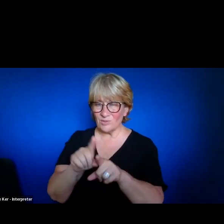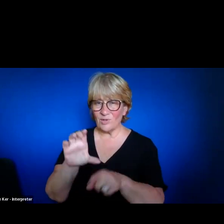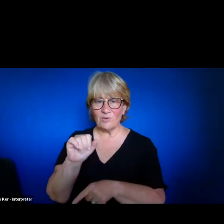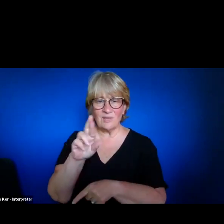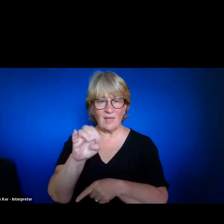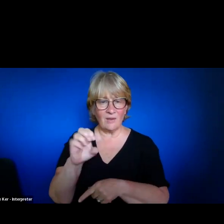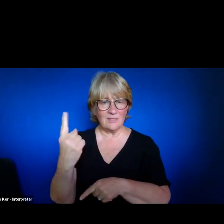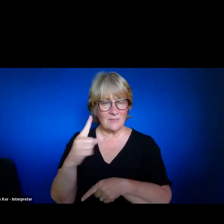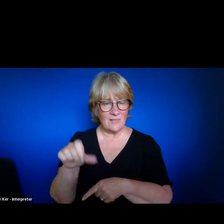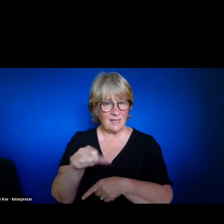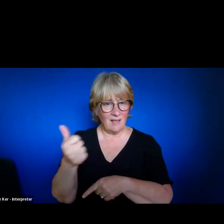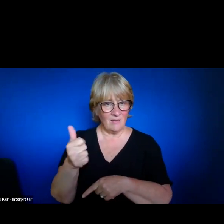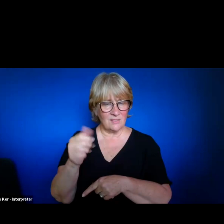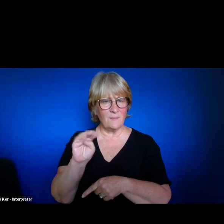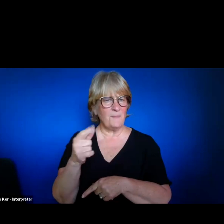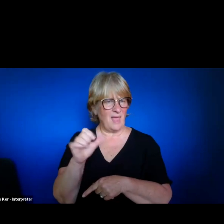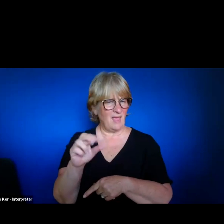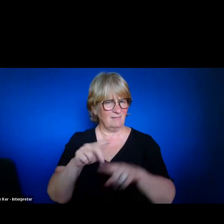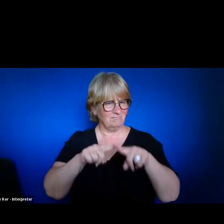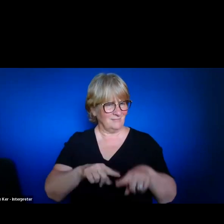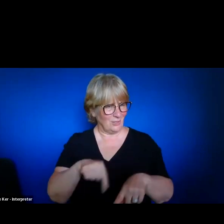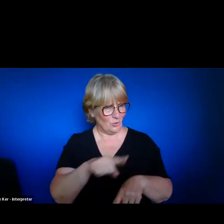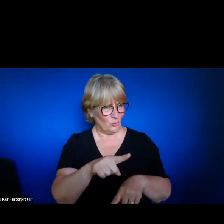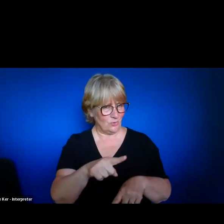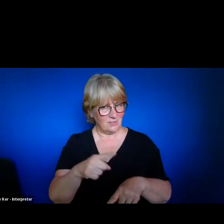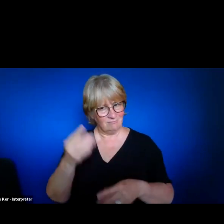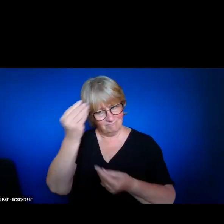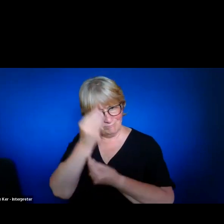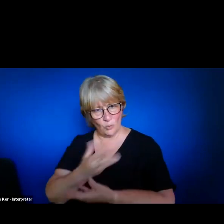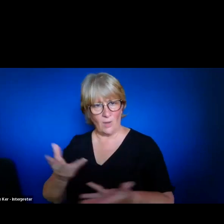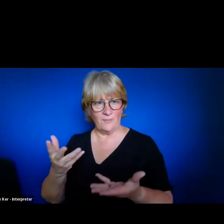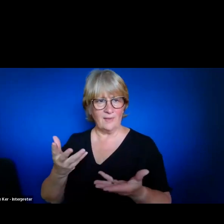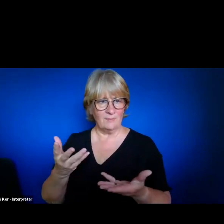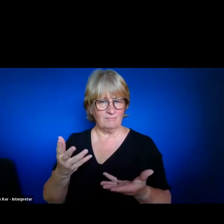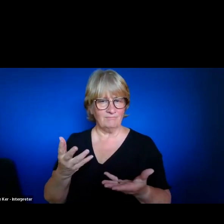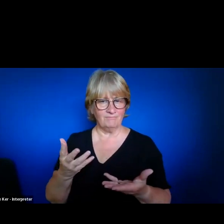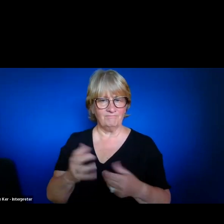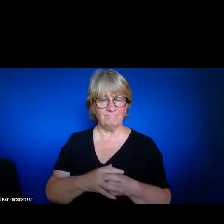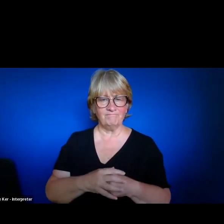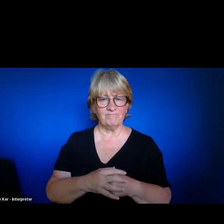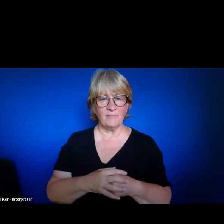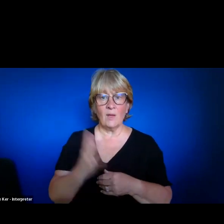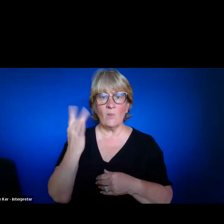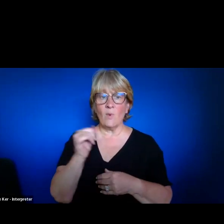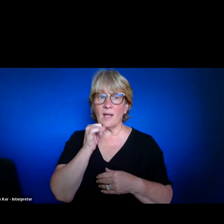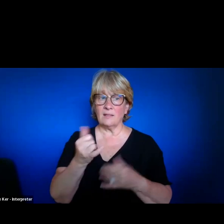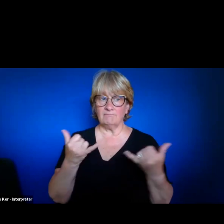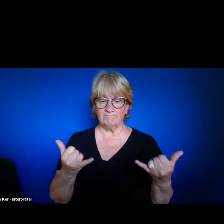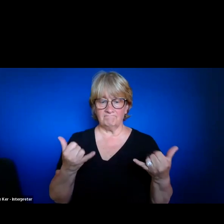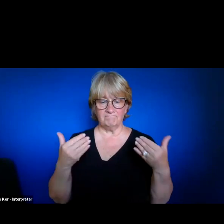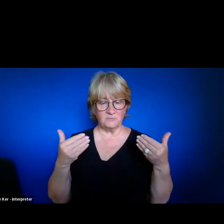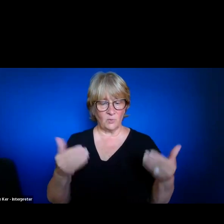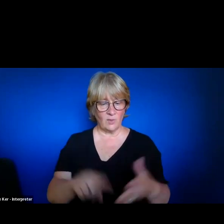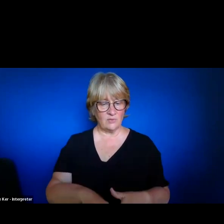might be jumping in there too. So Megan, I'll kind of lean on you to prompt them if there's pieces that they should cover. So why don't we start